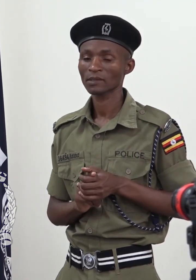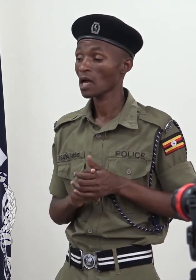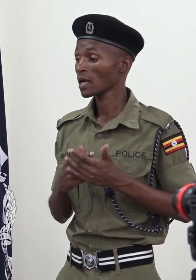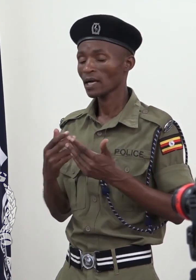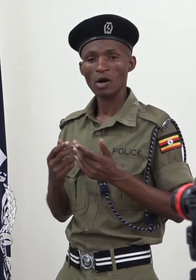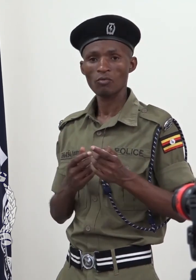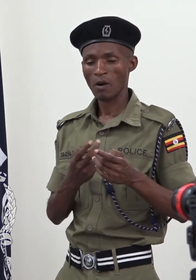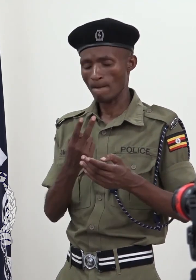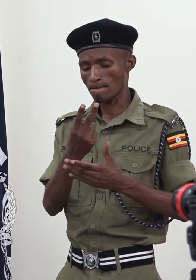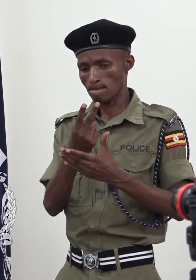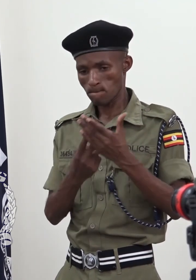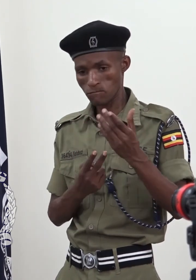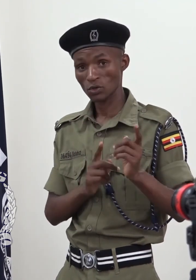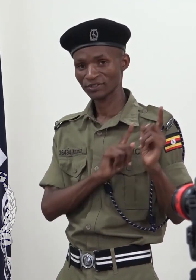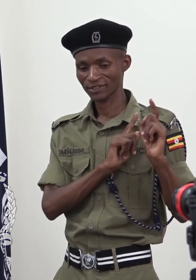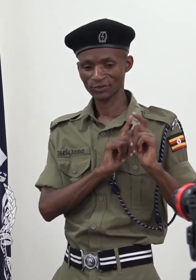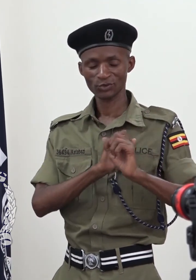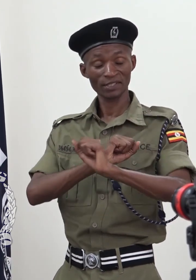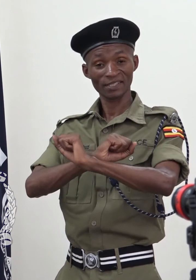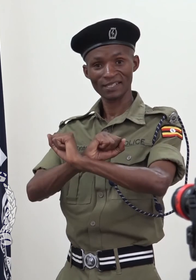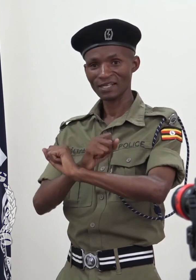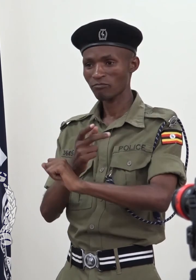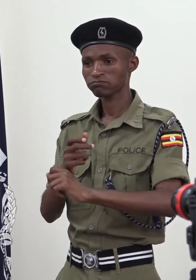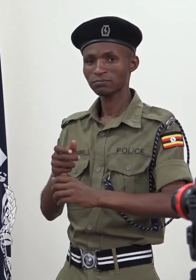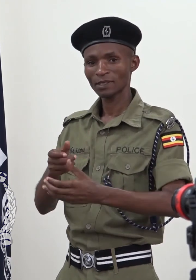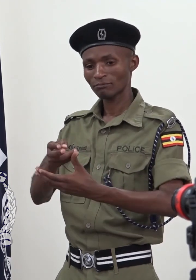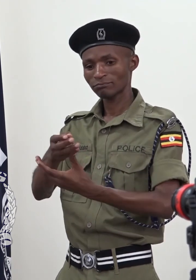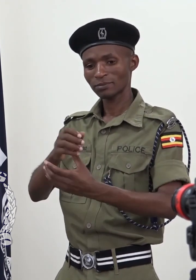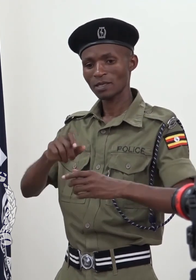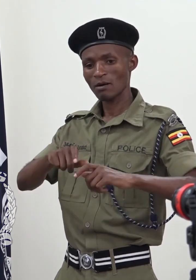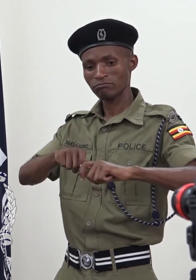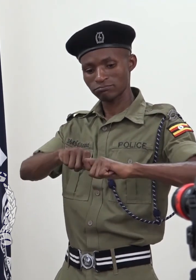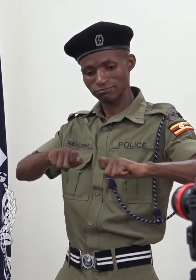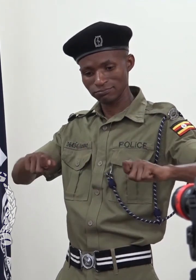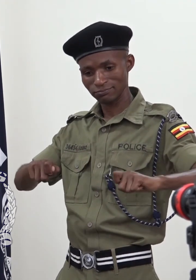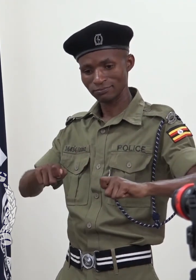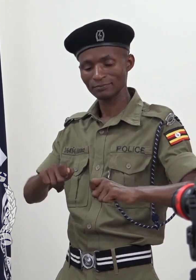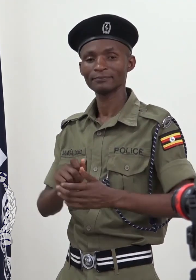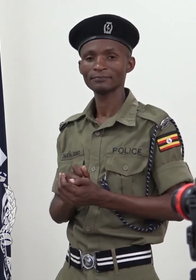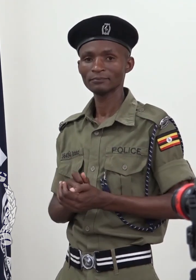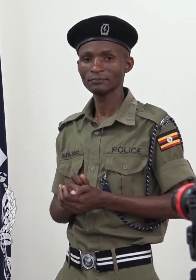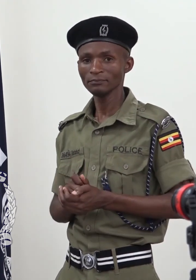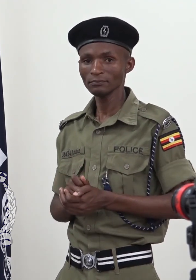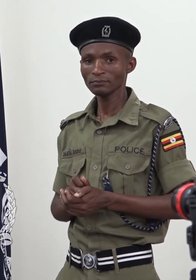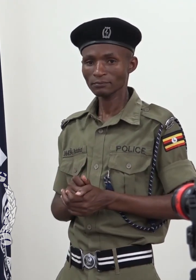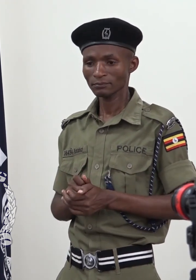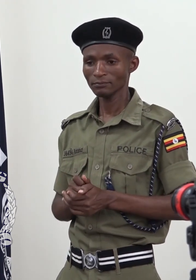baton, and yet some of the threats that face these schools are of